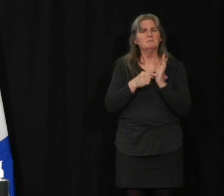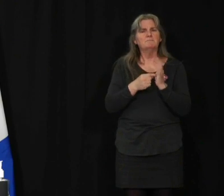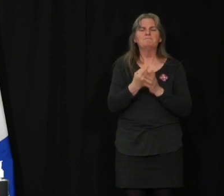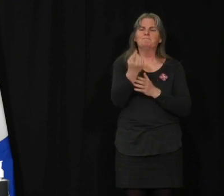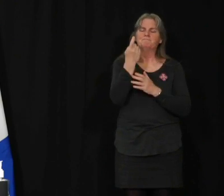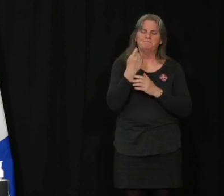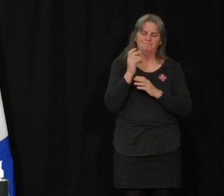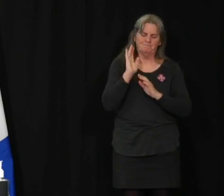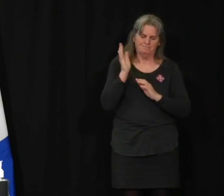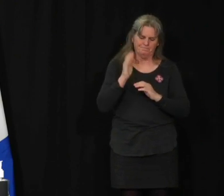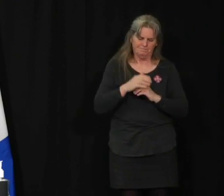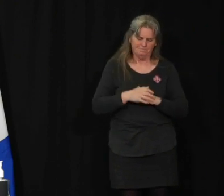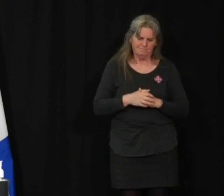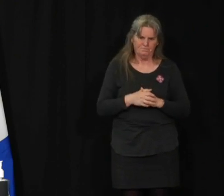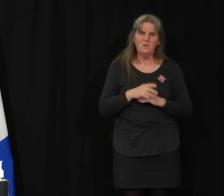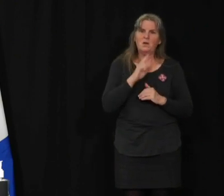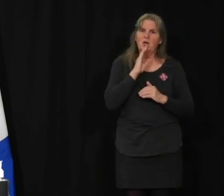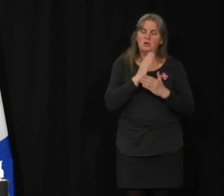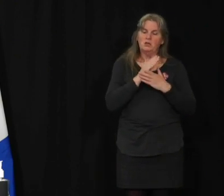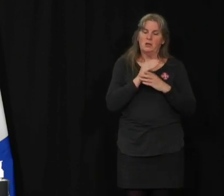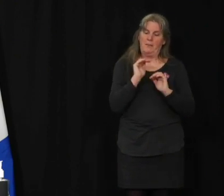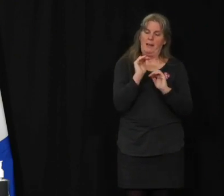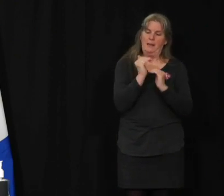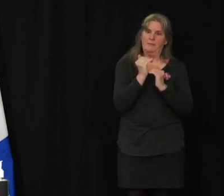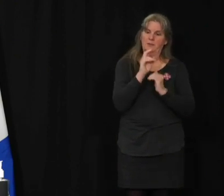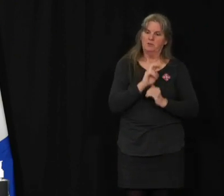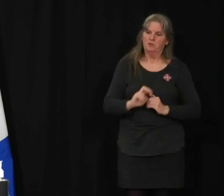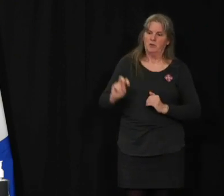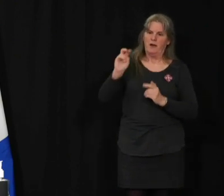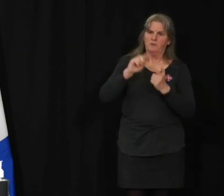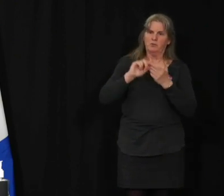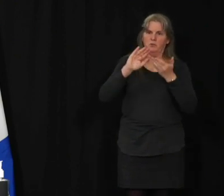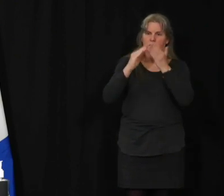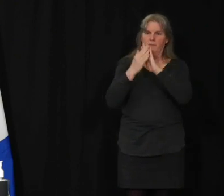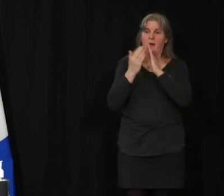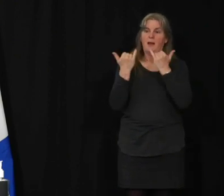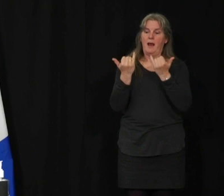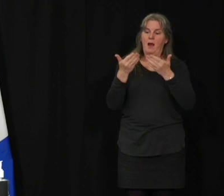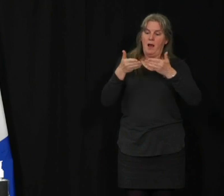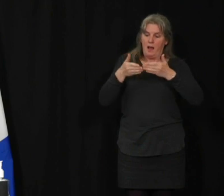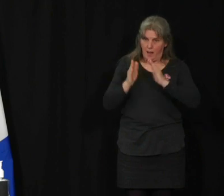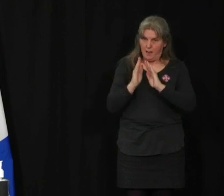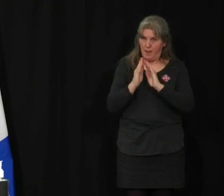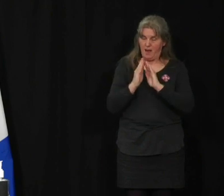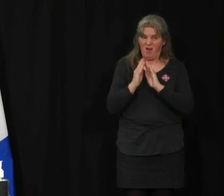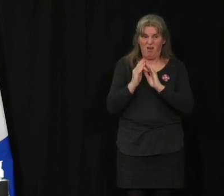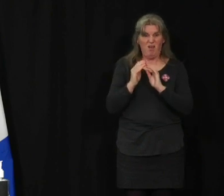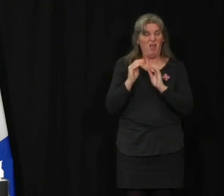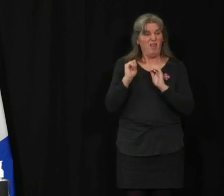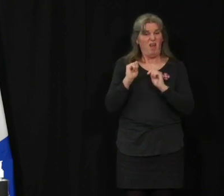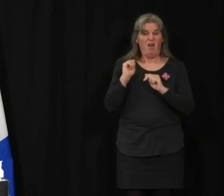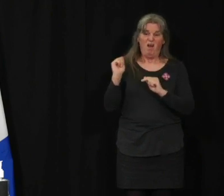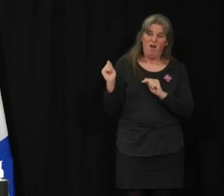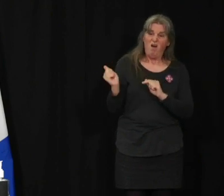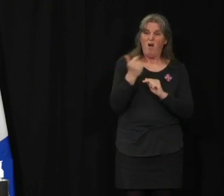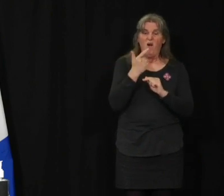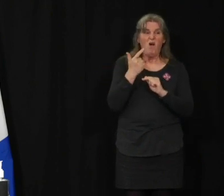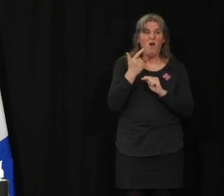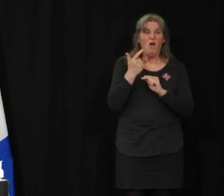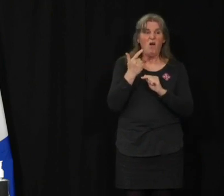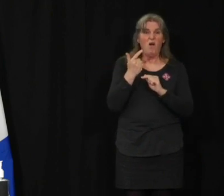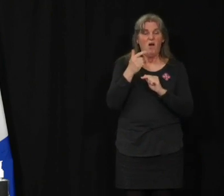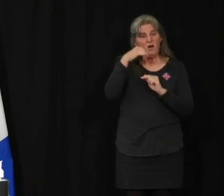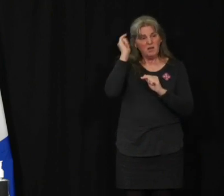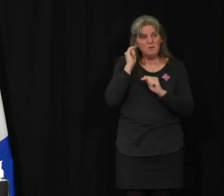Hi. In talking about limited travel to communities being now allowed, is that going to be a blanket rule or will it differ